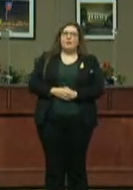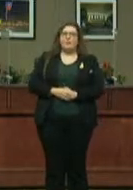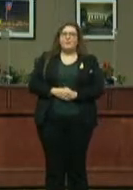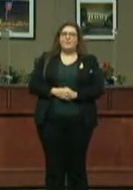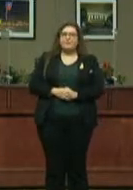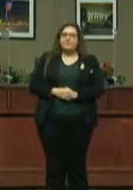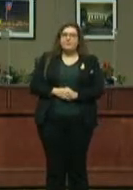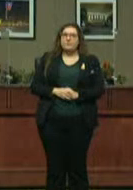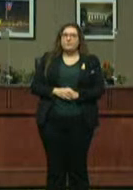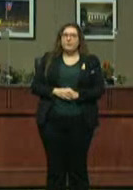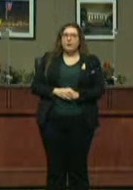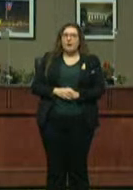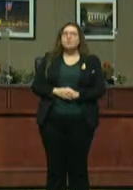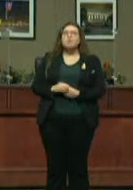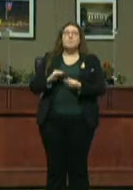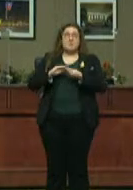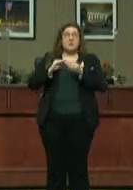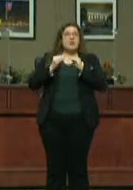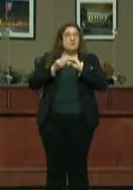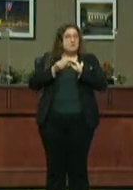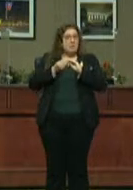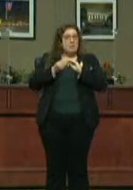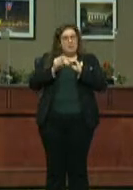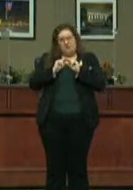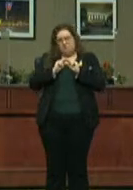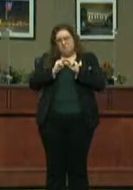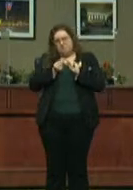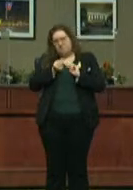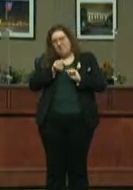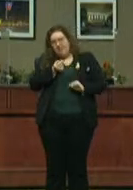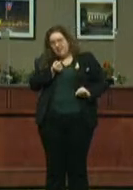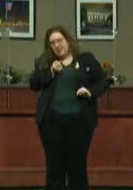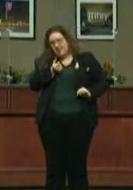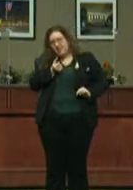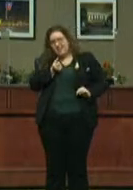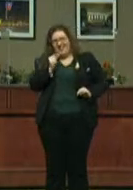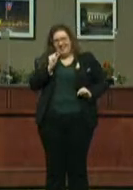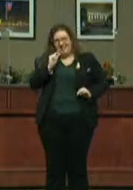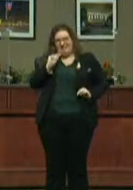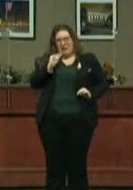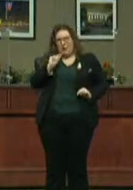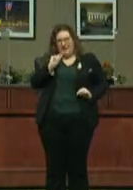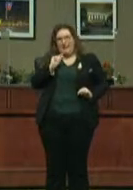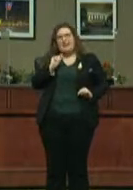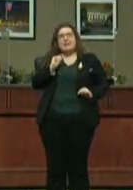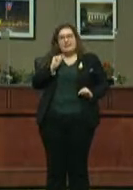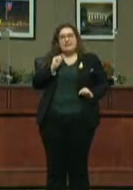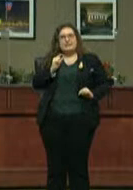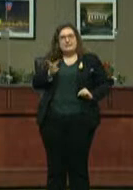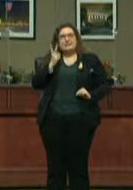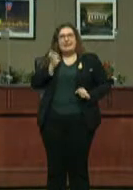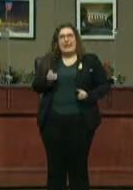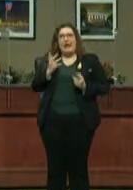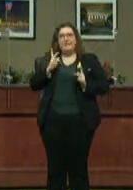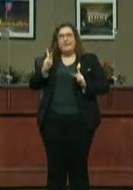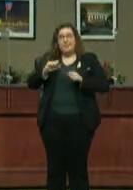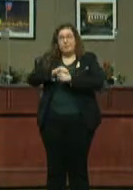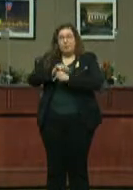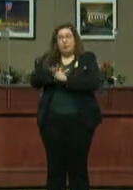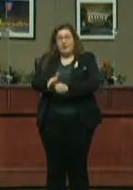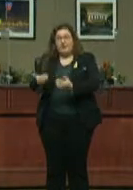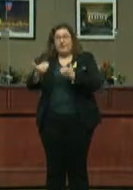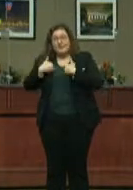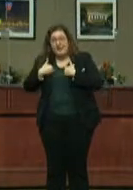a small decrease here in the number of COVID-19 patients on beds, which is also a